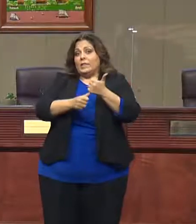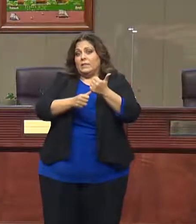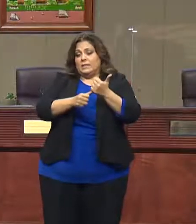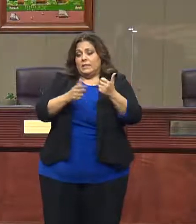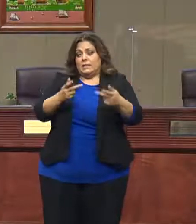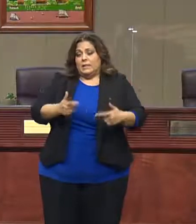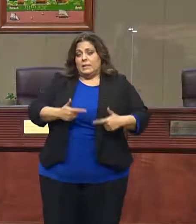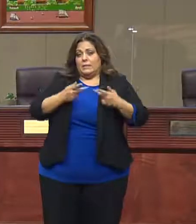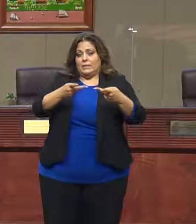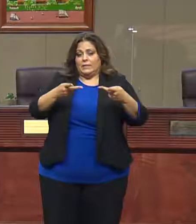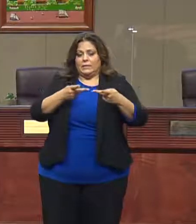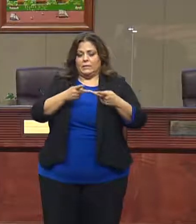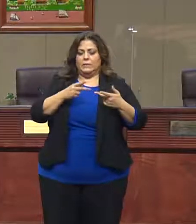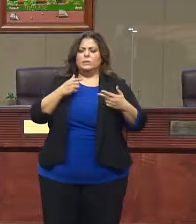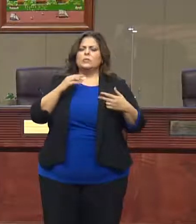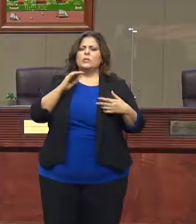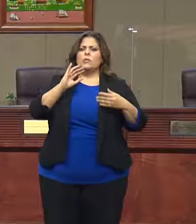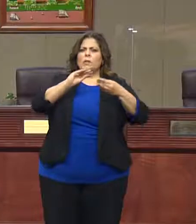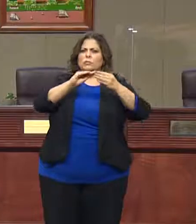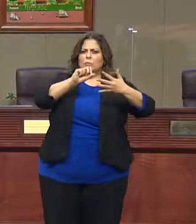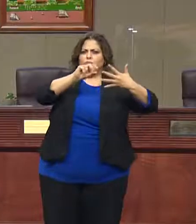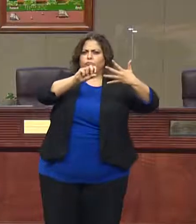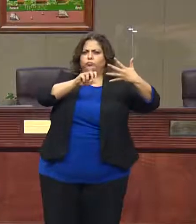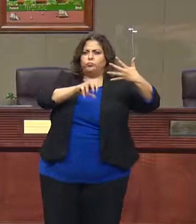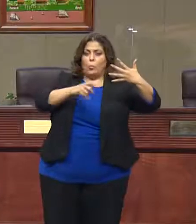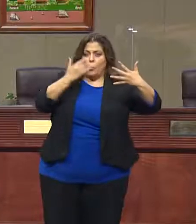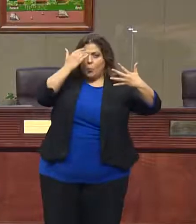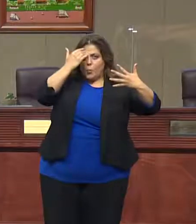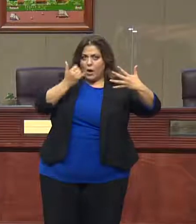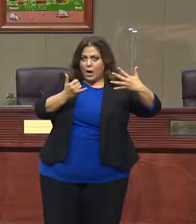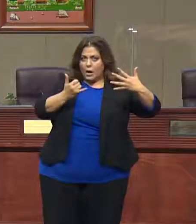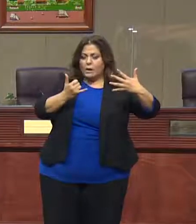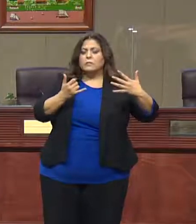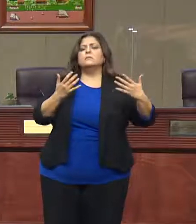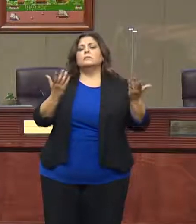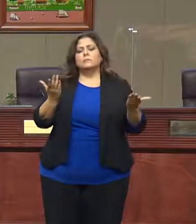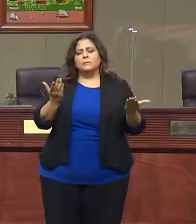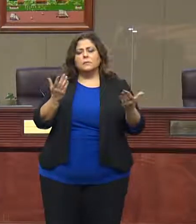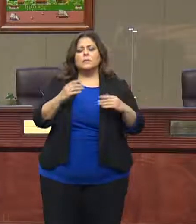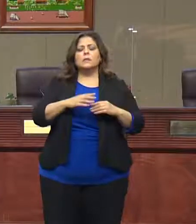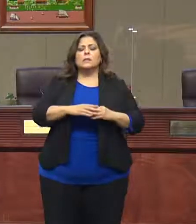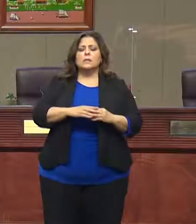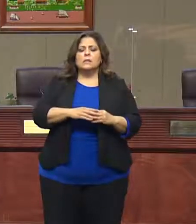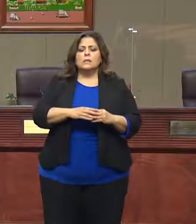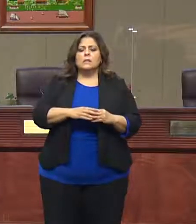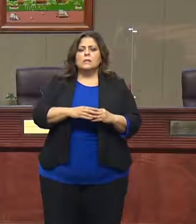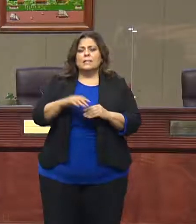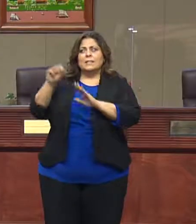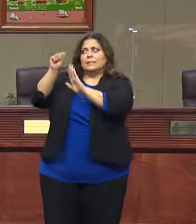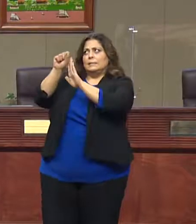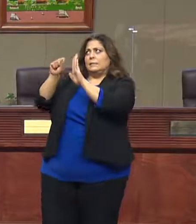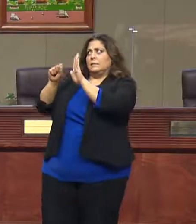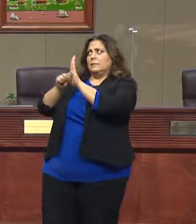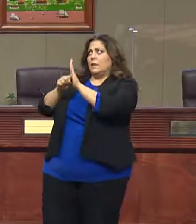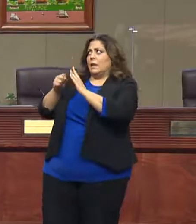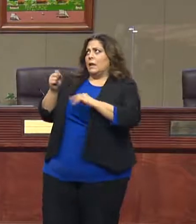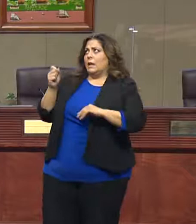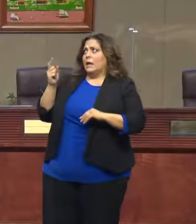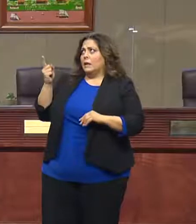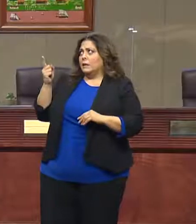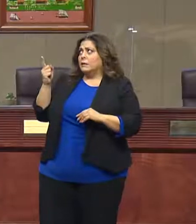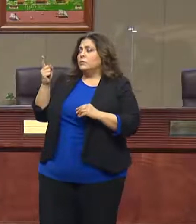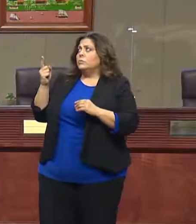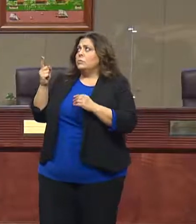always mention these of how many, because there was a concerted effort by the state to